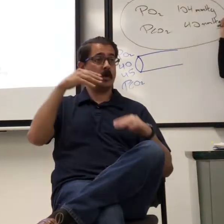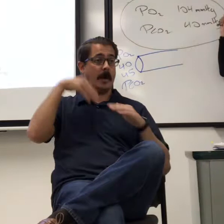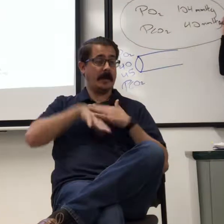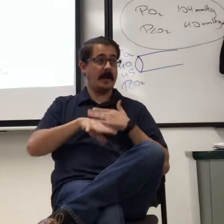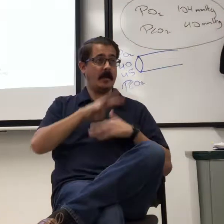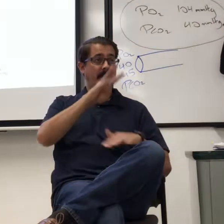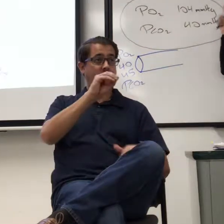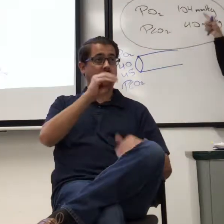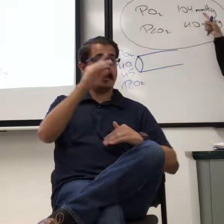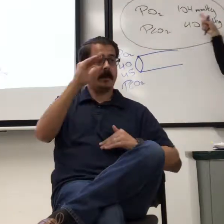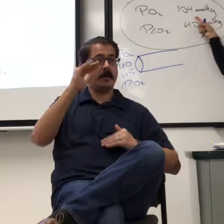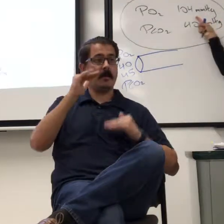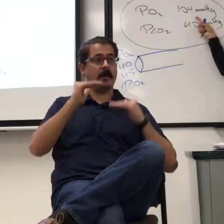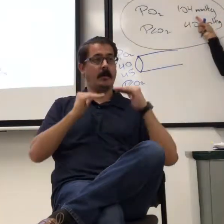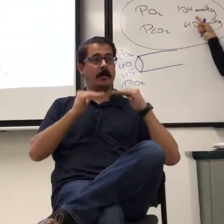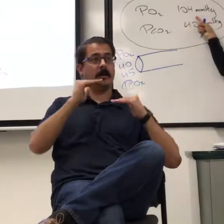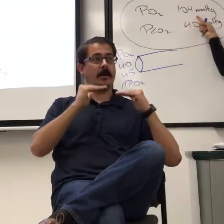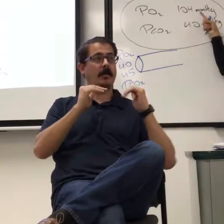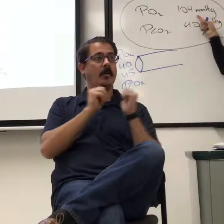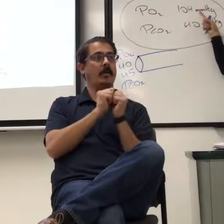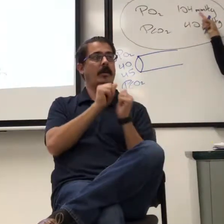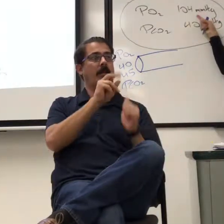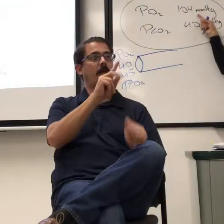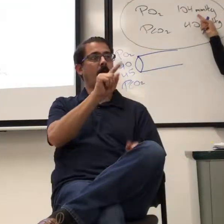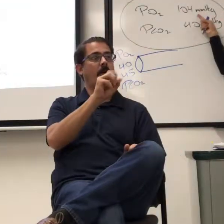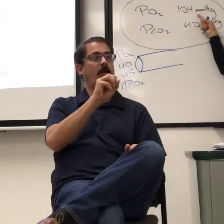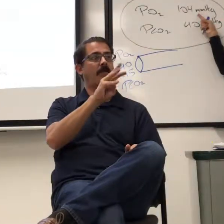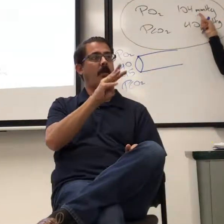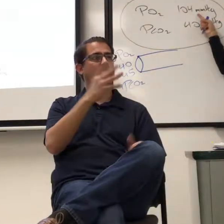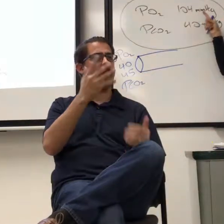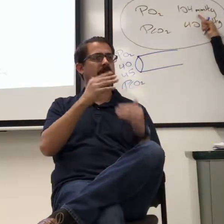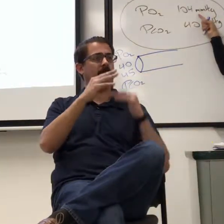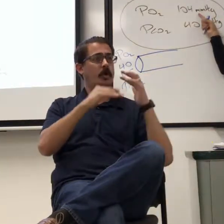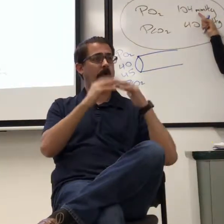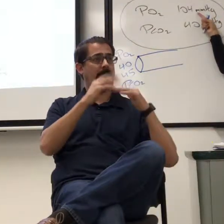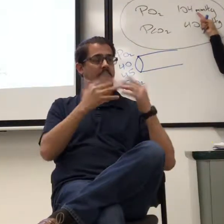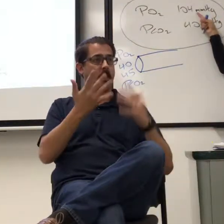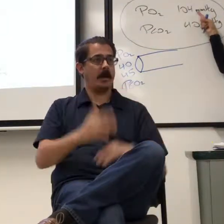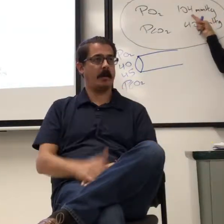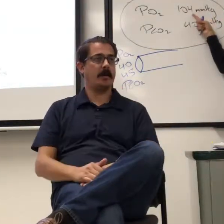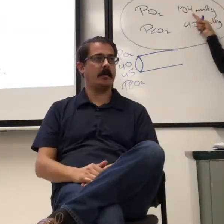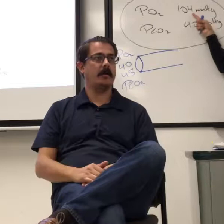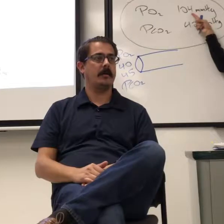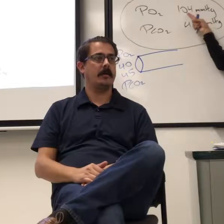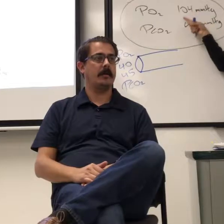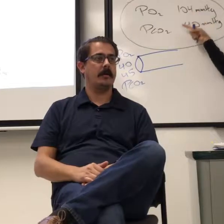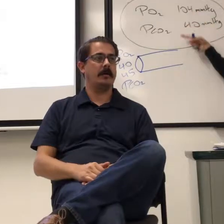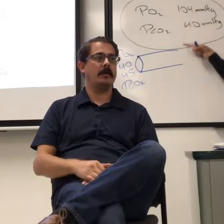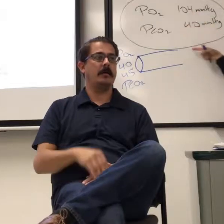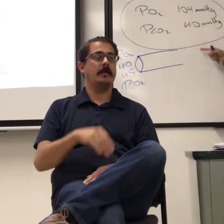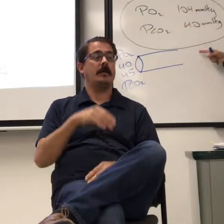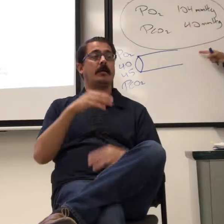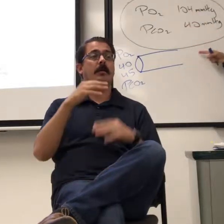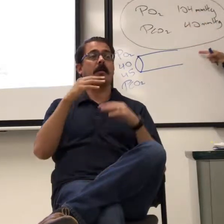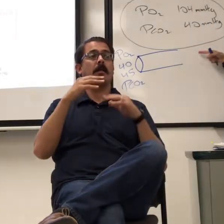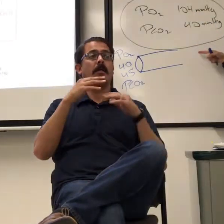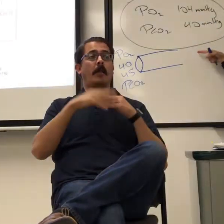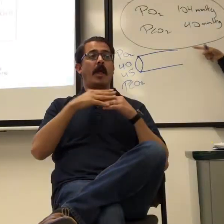it equilibrates with 104, what's the gradient? The gradient is blood picks up the